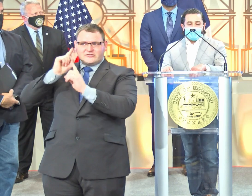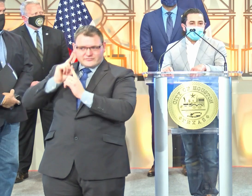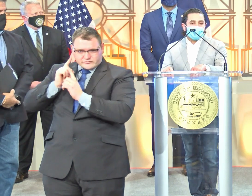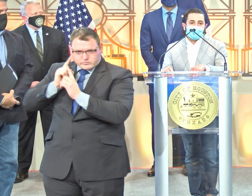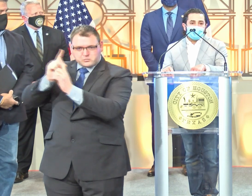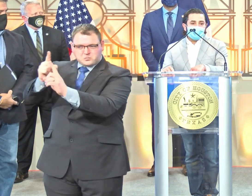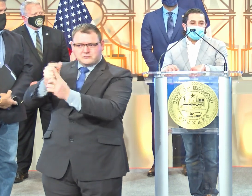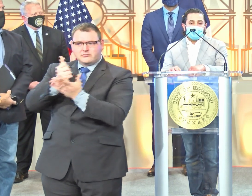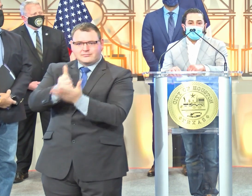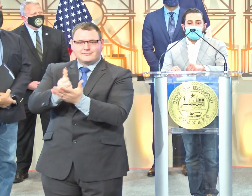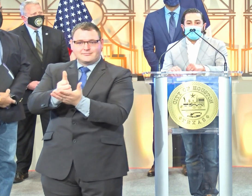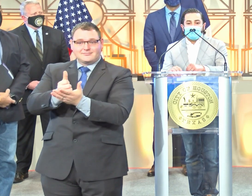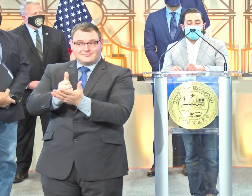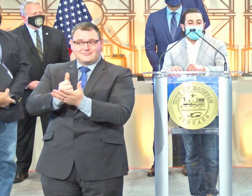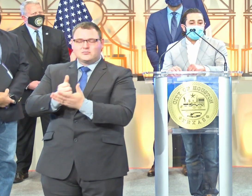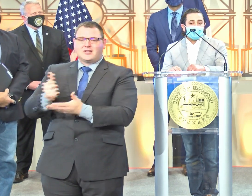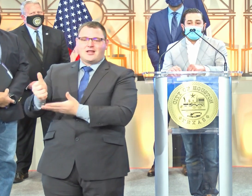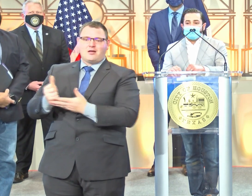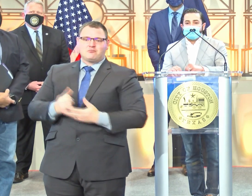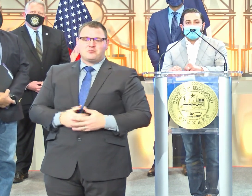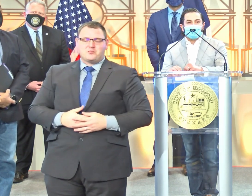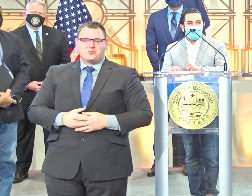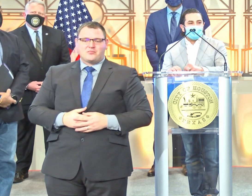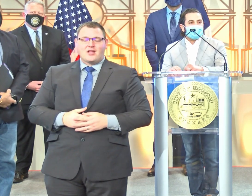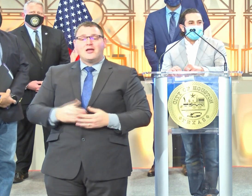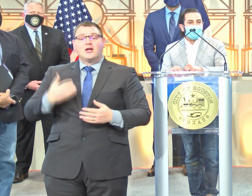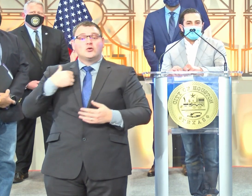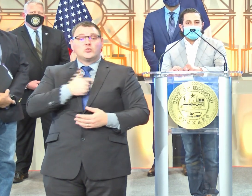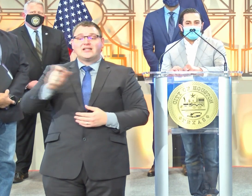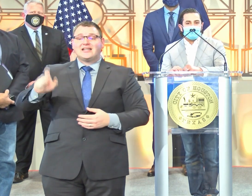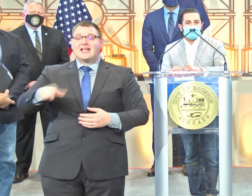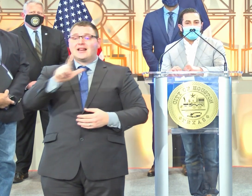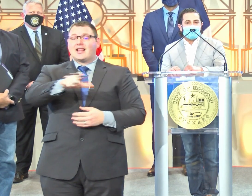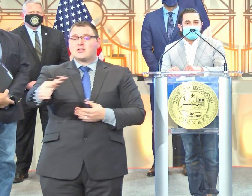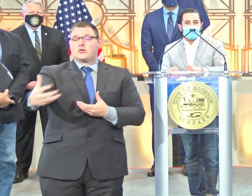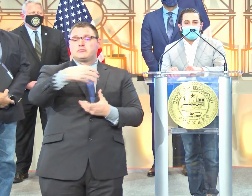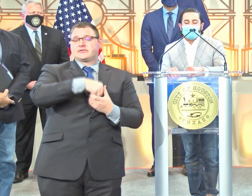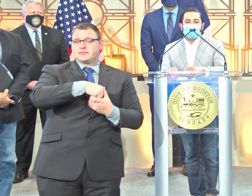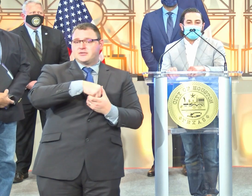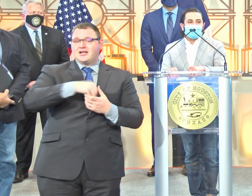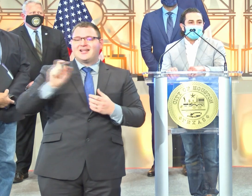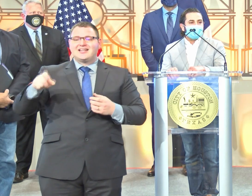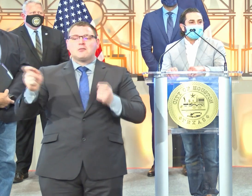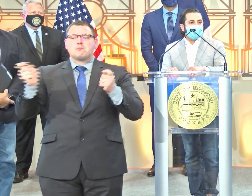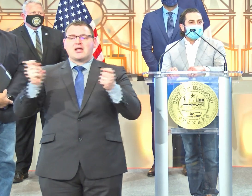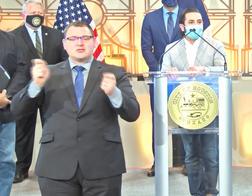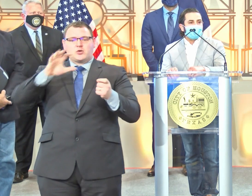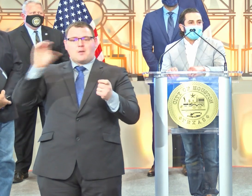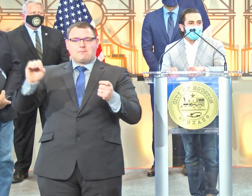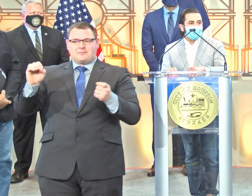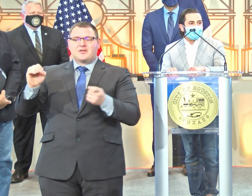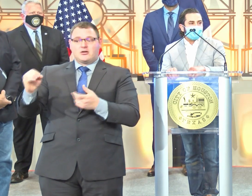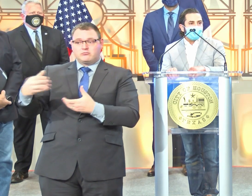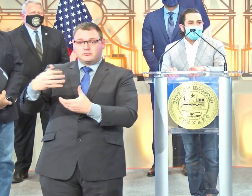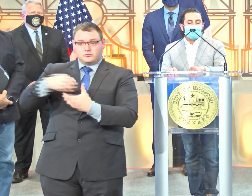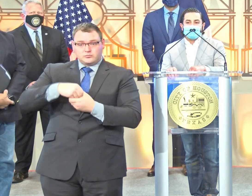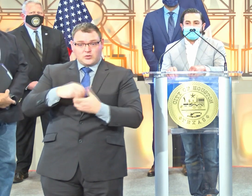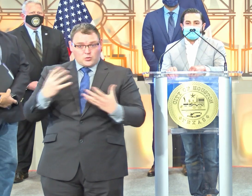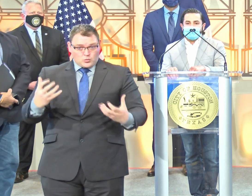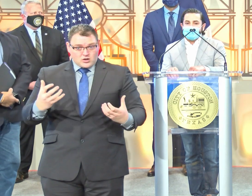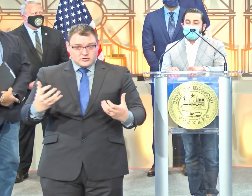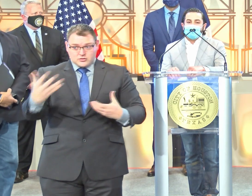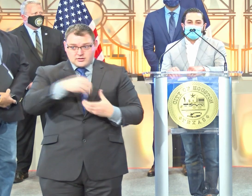to figure it out, and I really thank all the entities involved. This is an emergency response that will pay